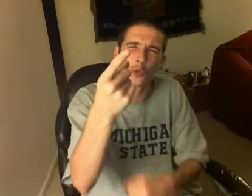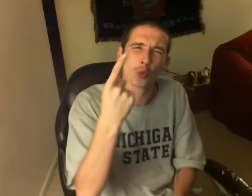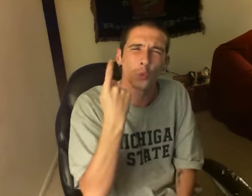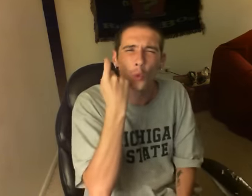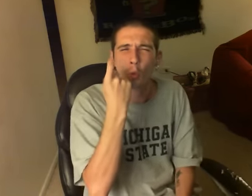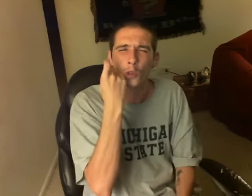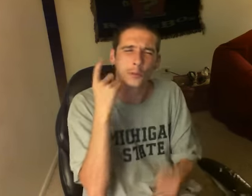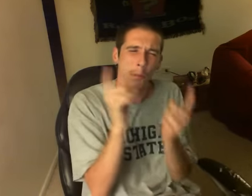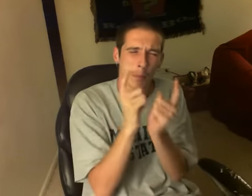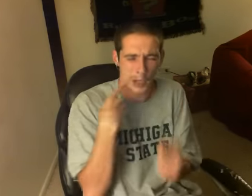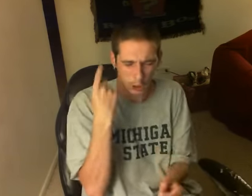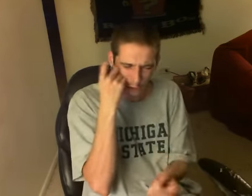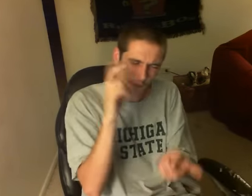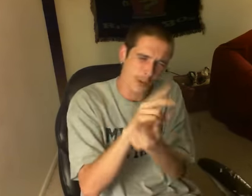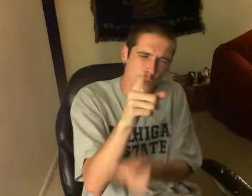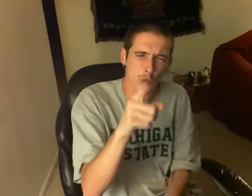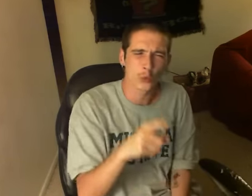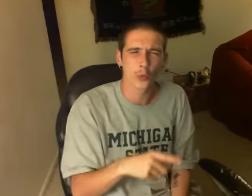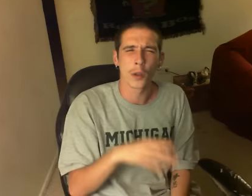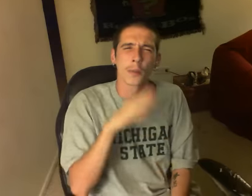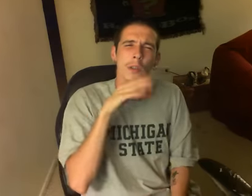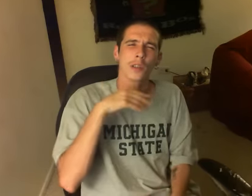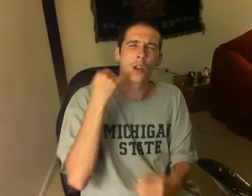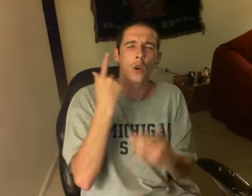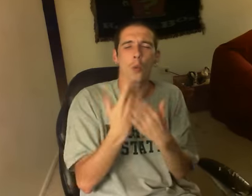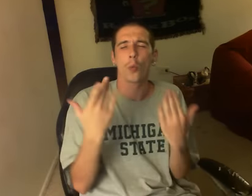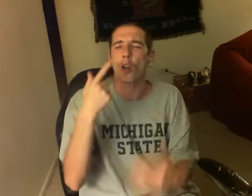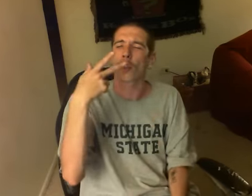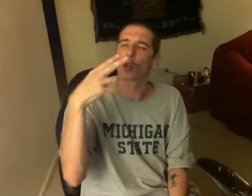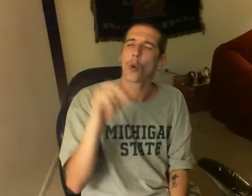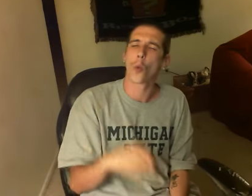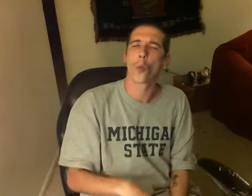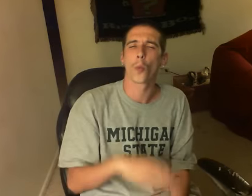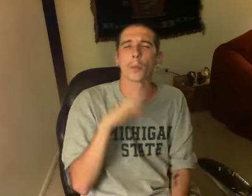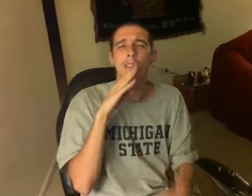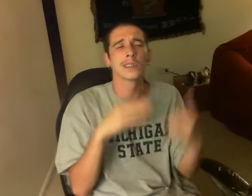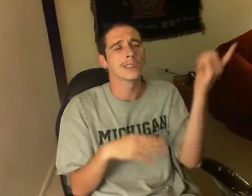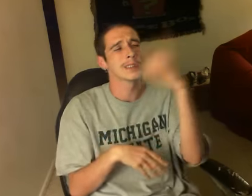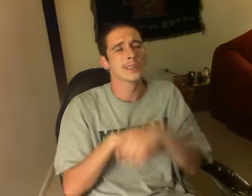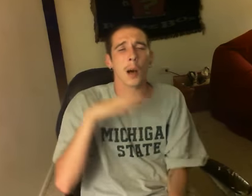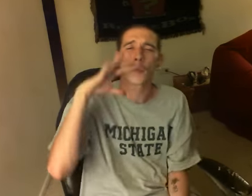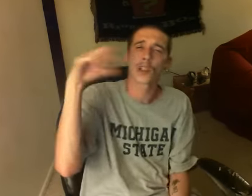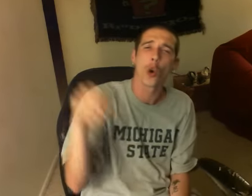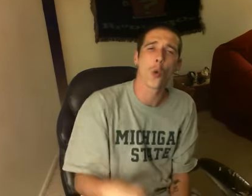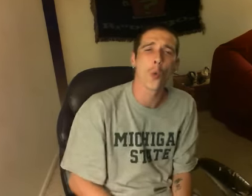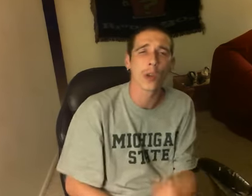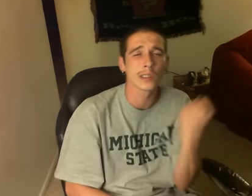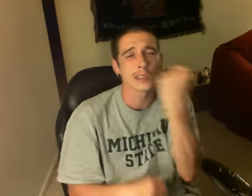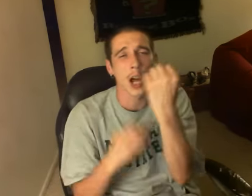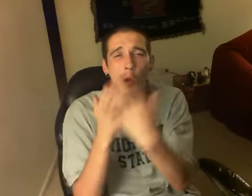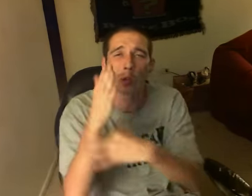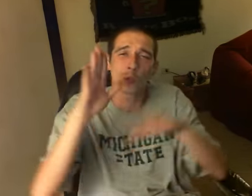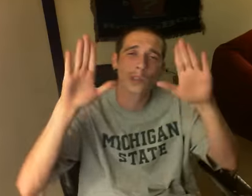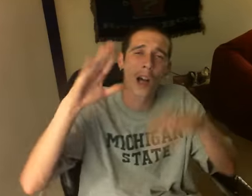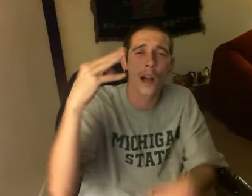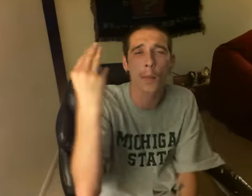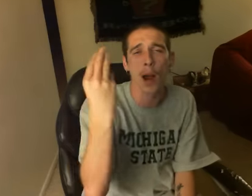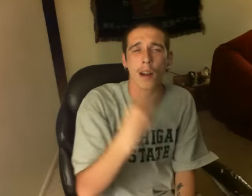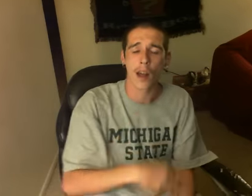enough to trust you. We just met and I just fucked you. But I do know one thing, no. Bitches, they come, they go. Saturday through